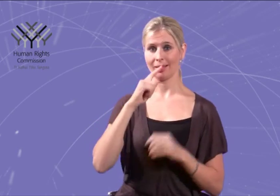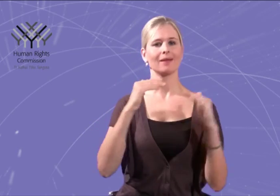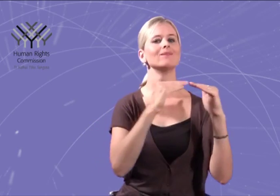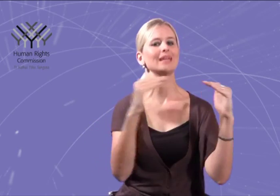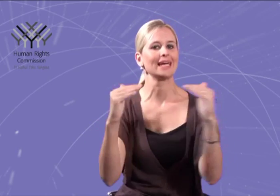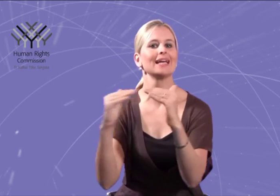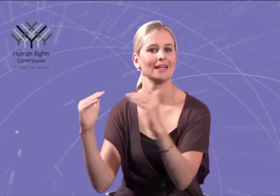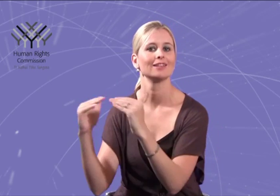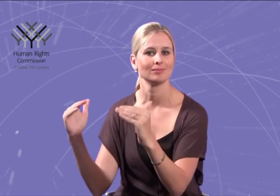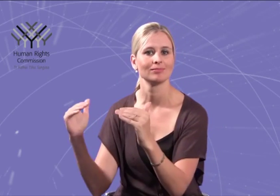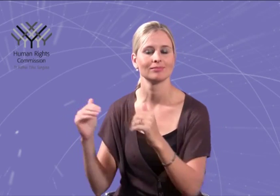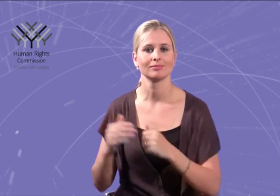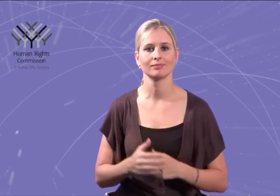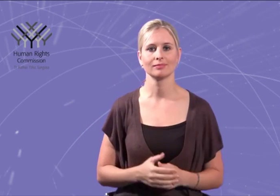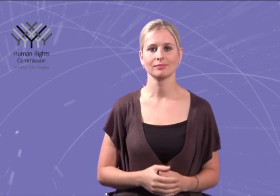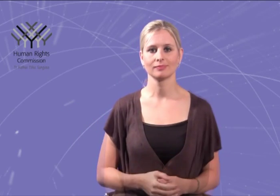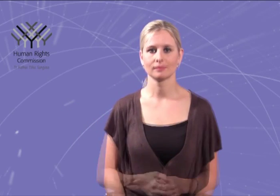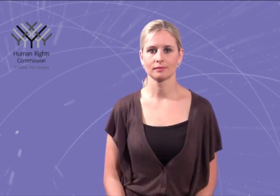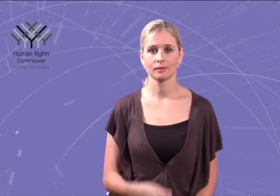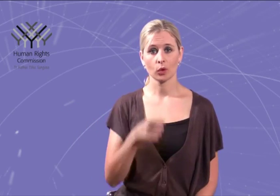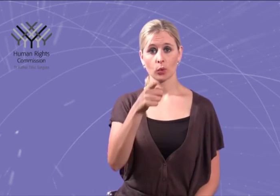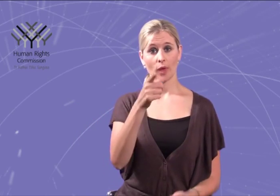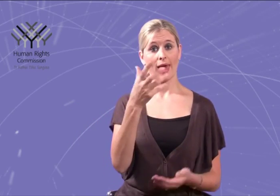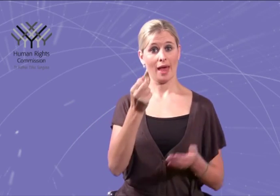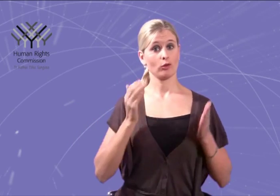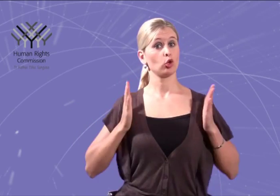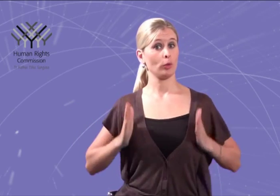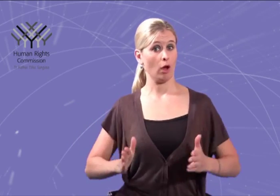Human rights are also about how a government ought to treat its people.